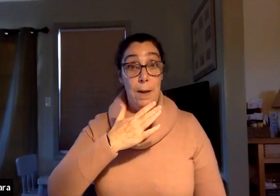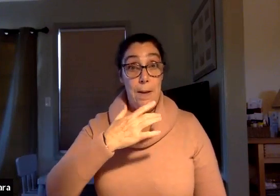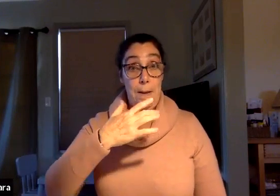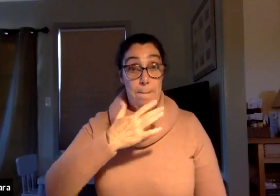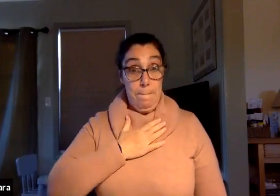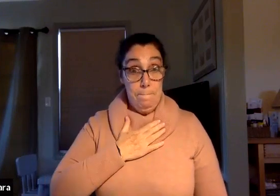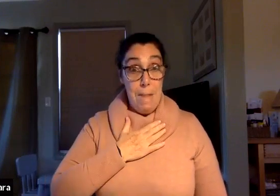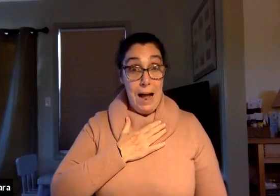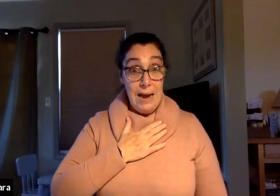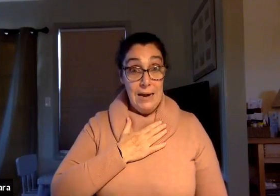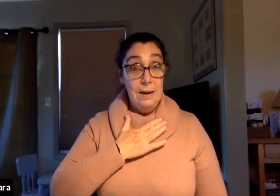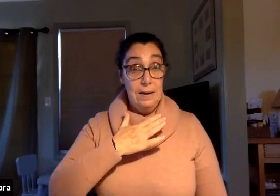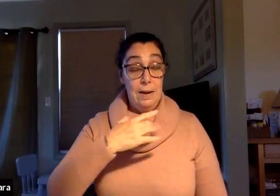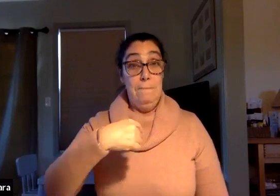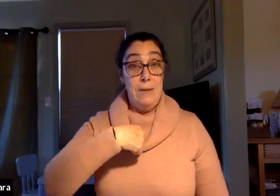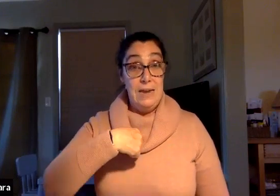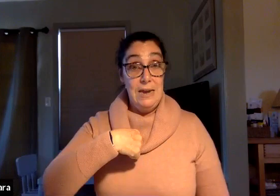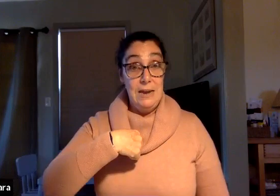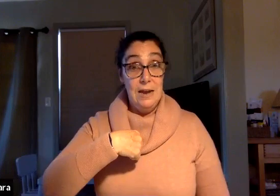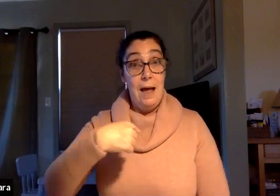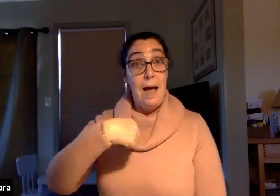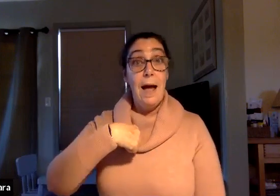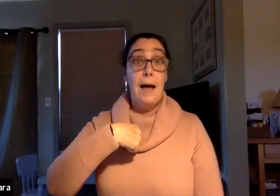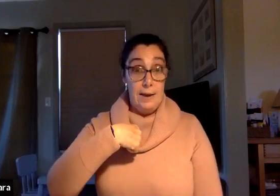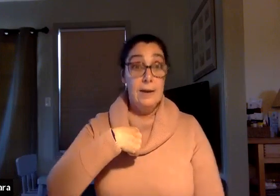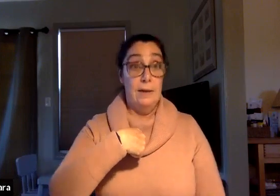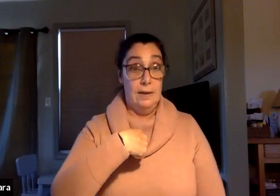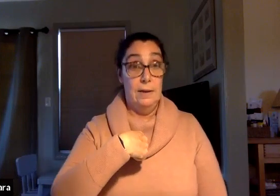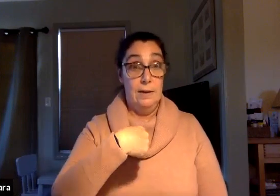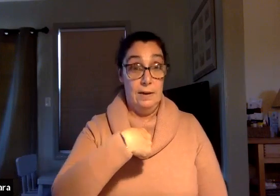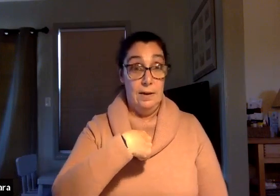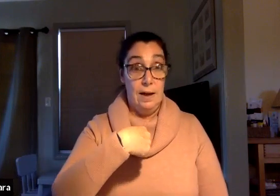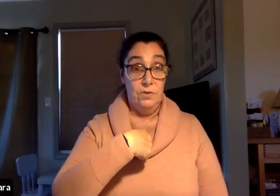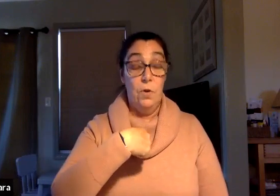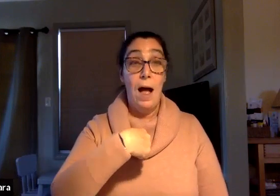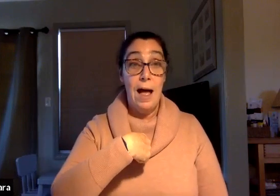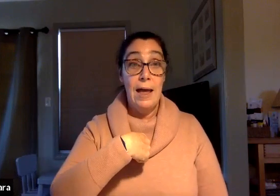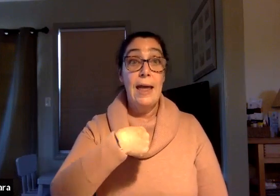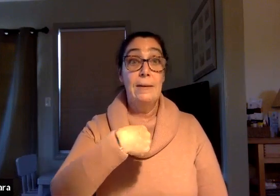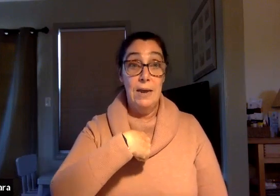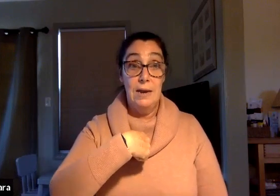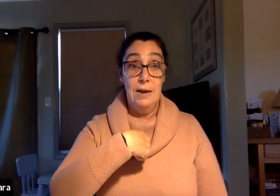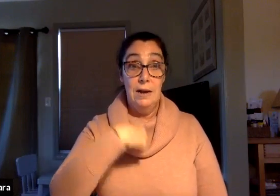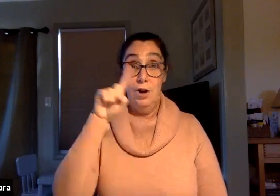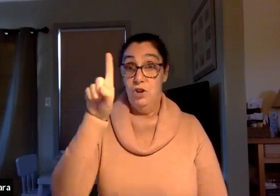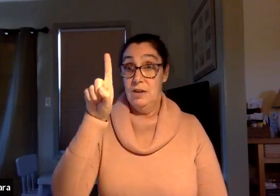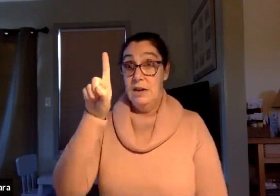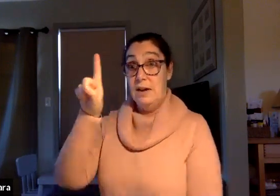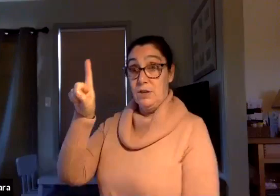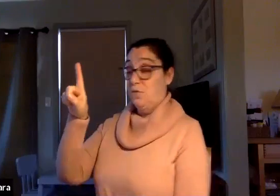mine, me, I. So I and me are just an index